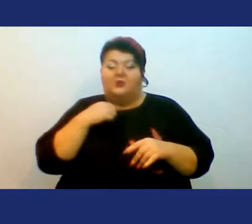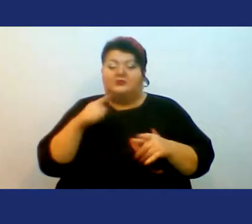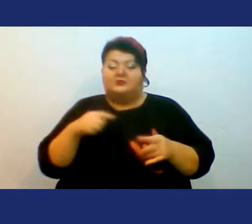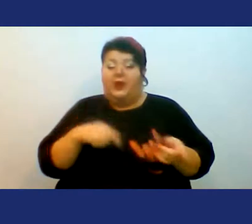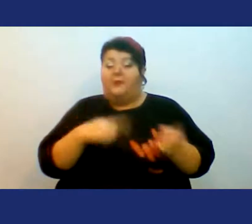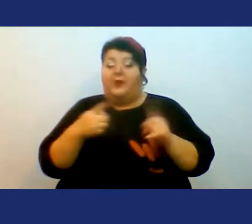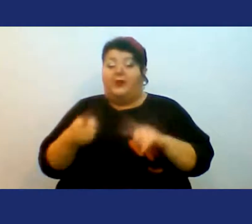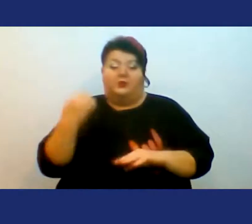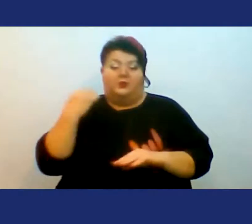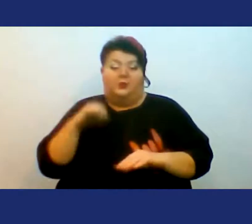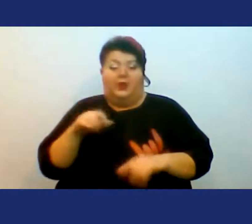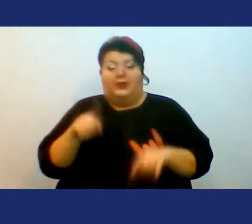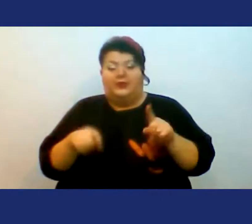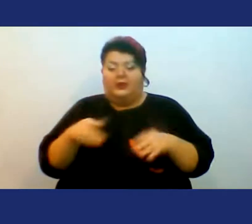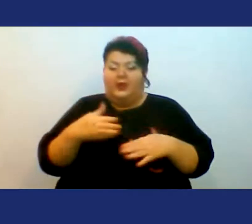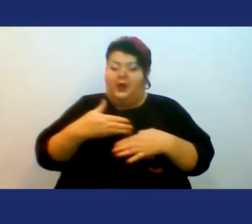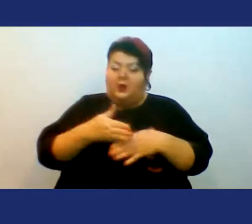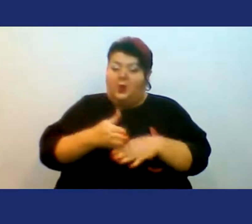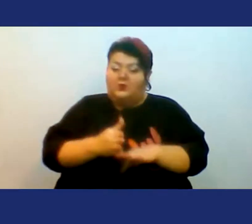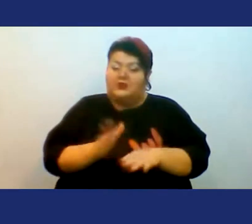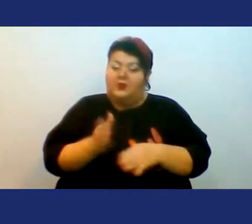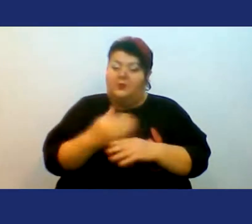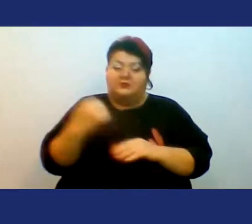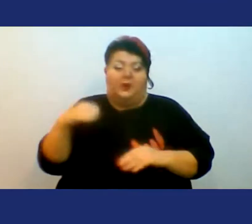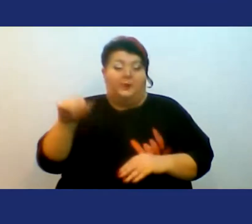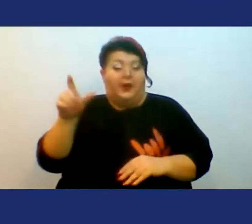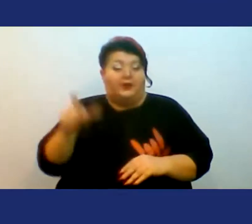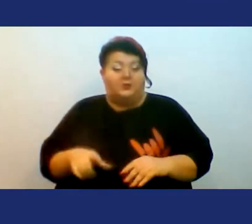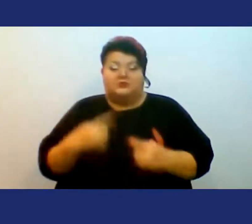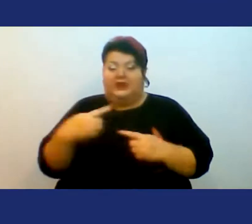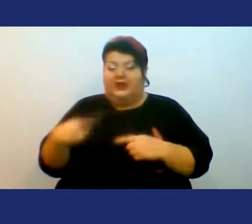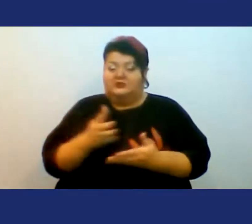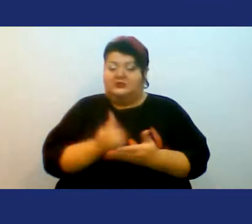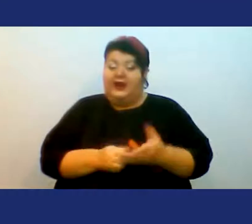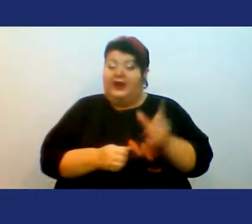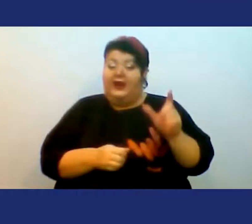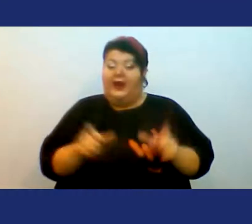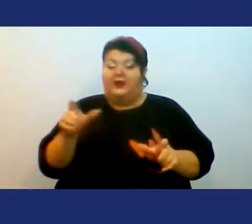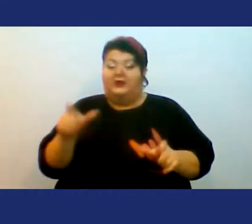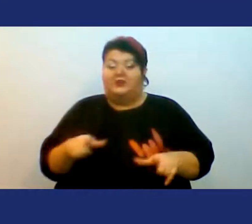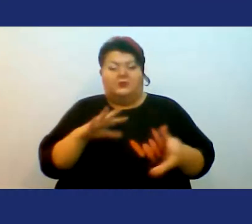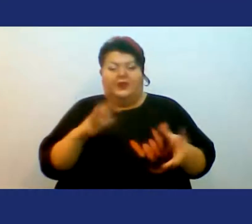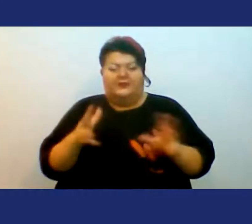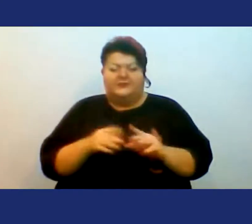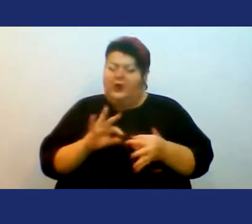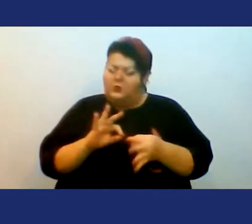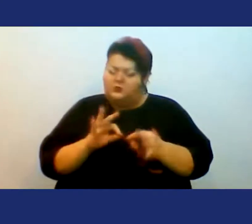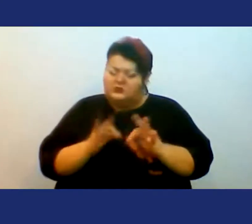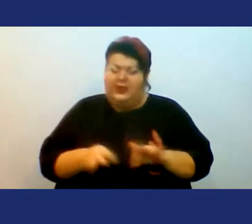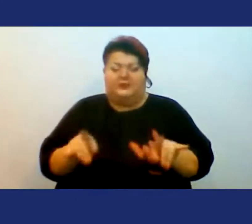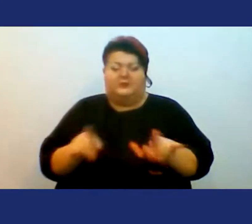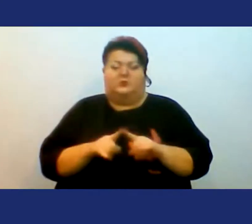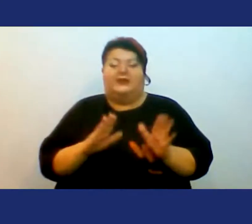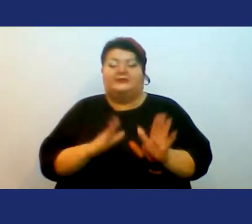this makes the results notoriously difficult to understand and to predict, both for